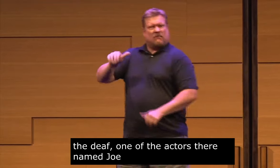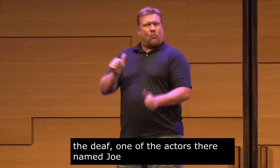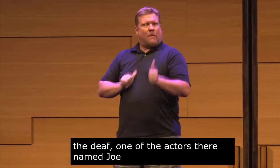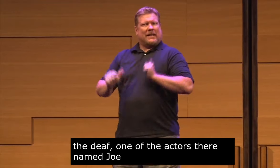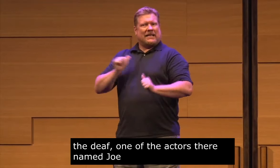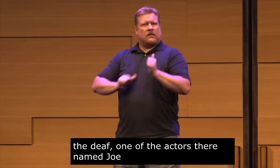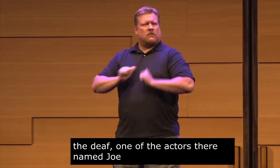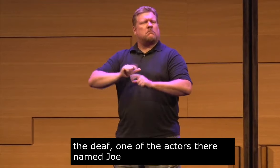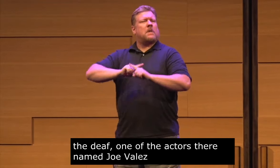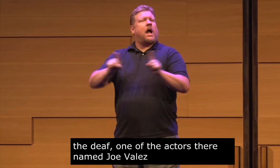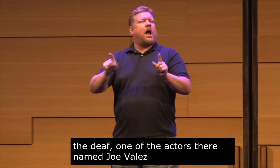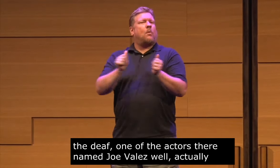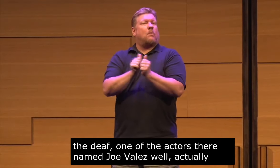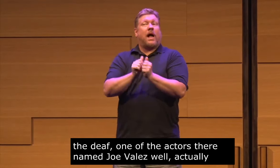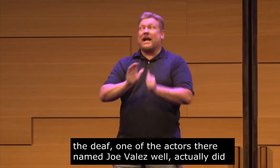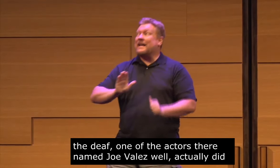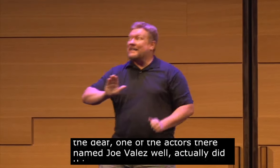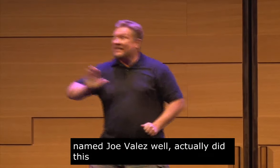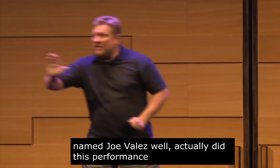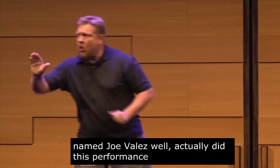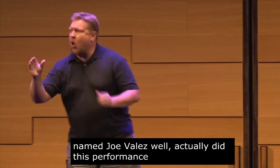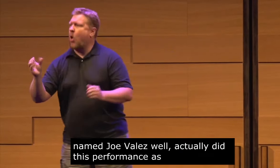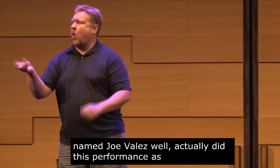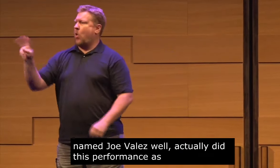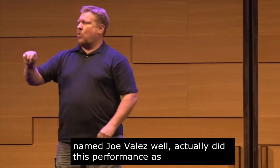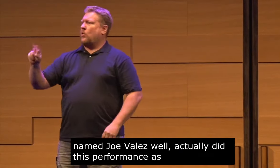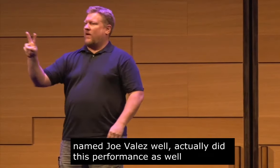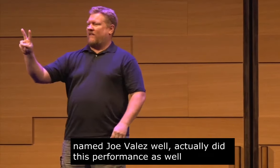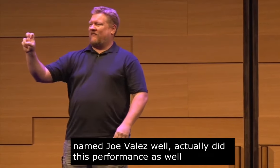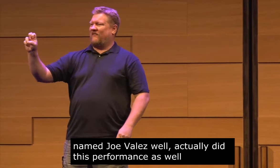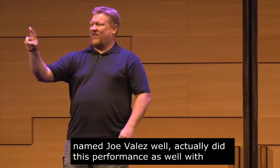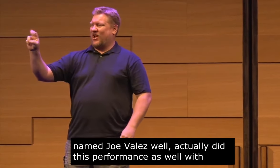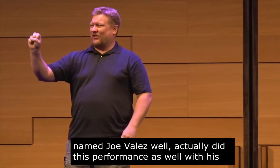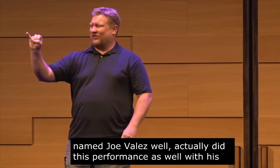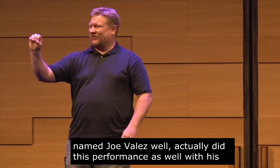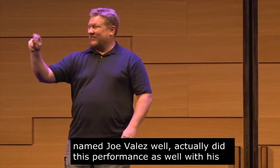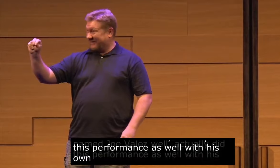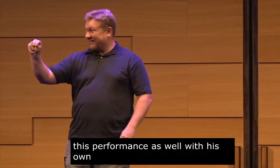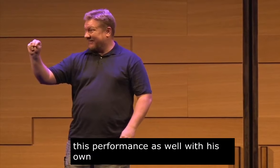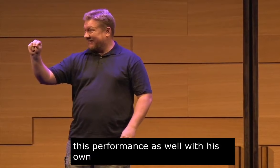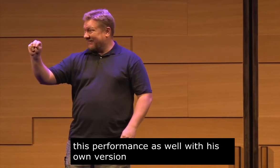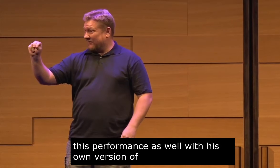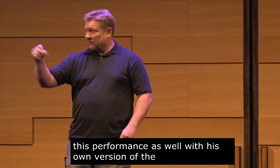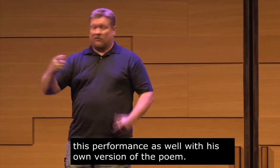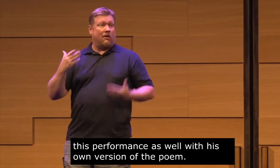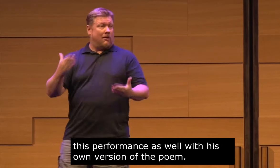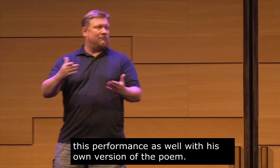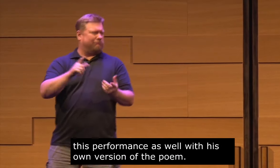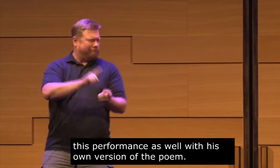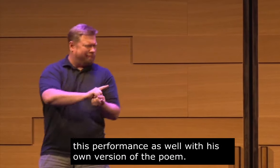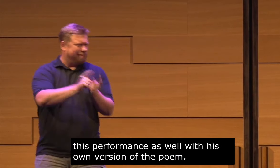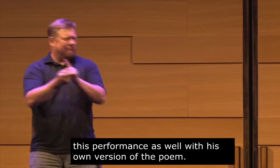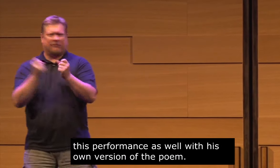Velez, actually did this performance as well with his own version of the poem.